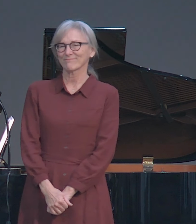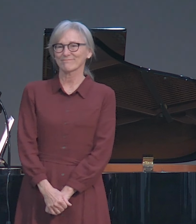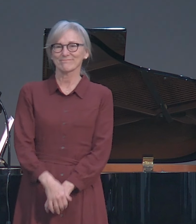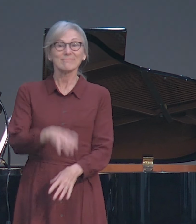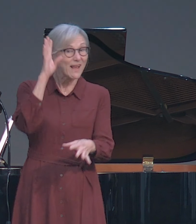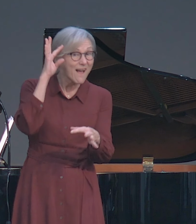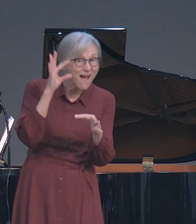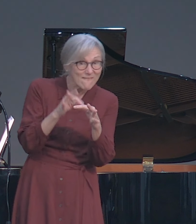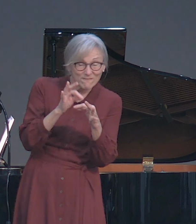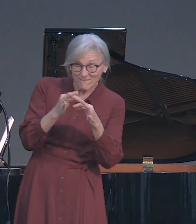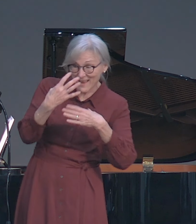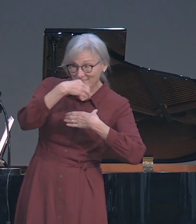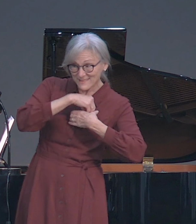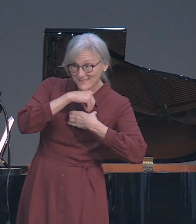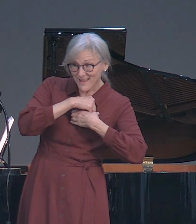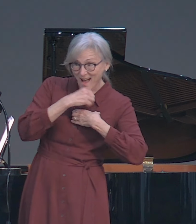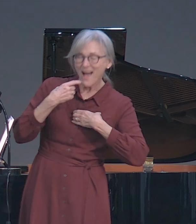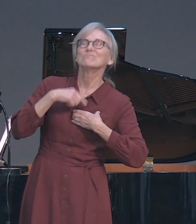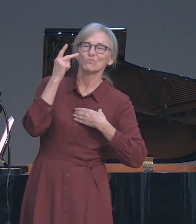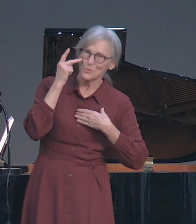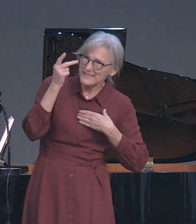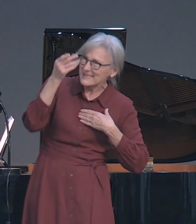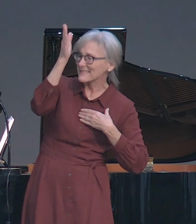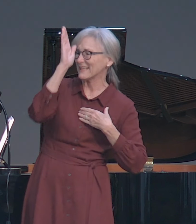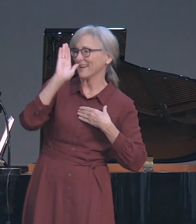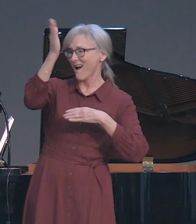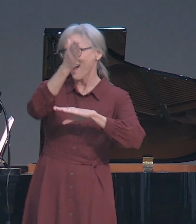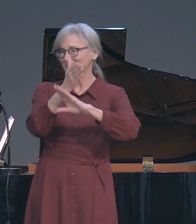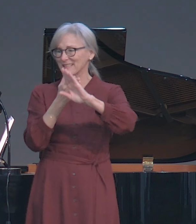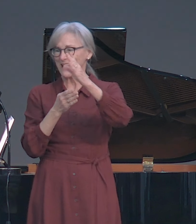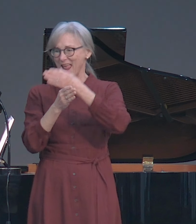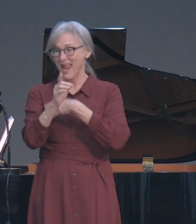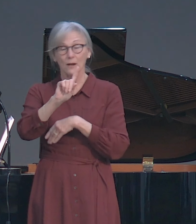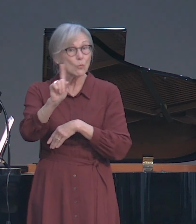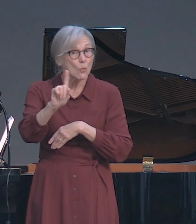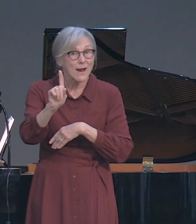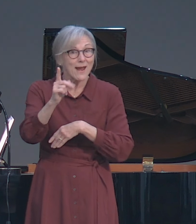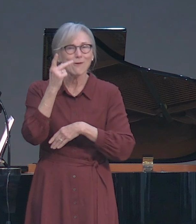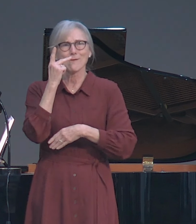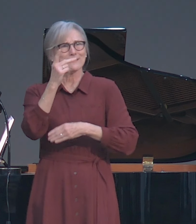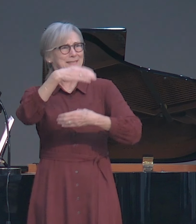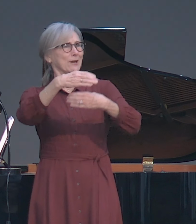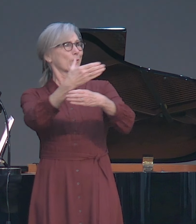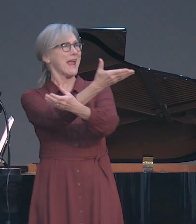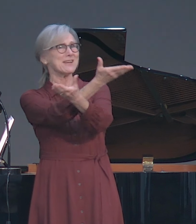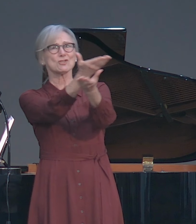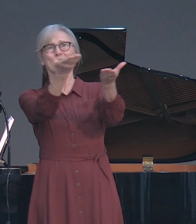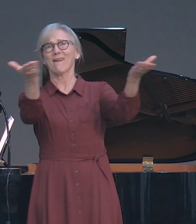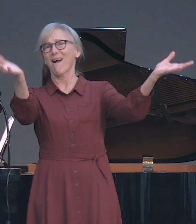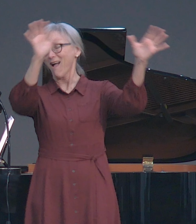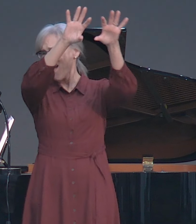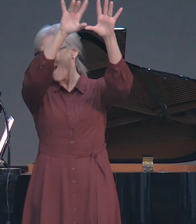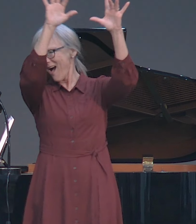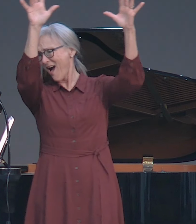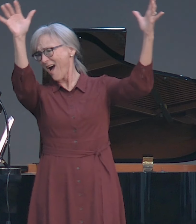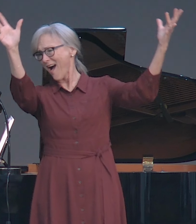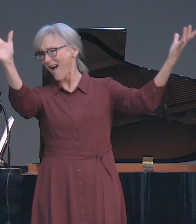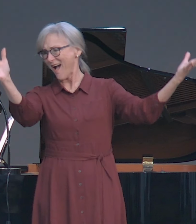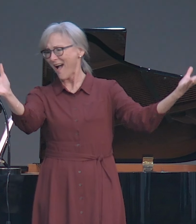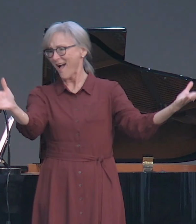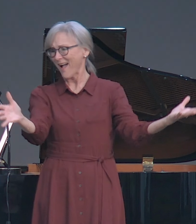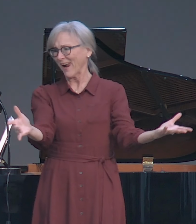By faith we see the hand of God in the light of creation's